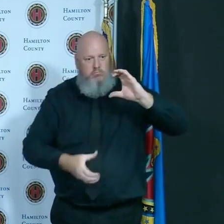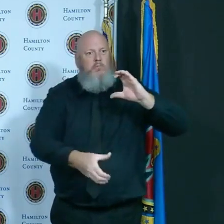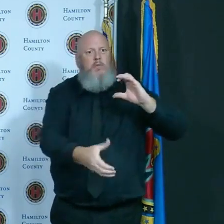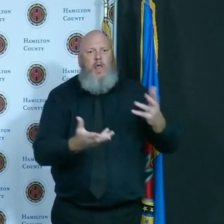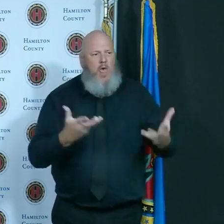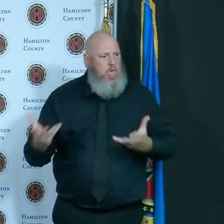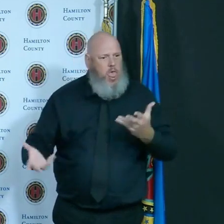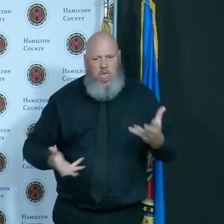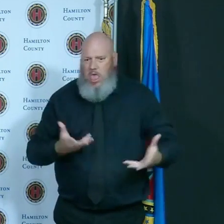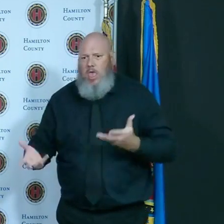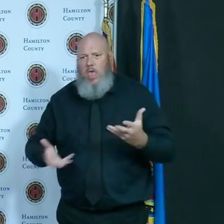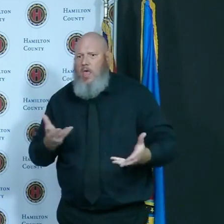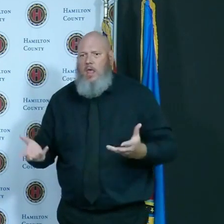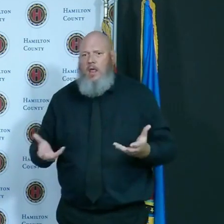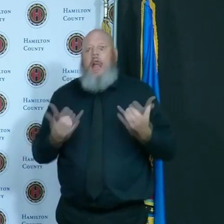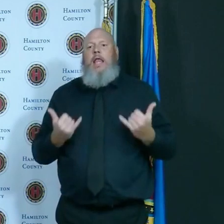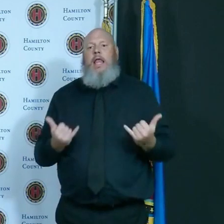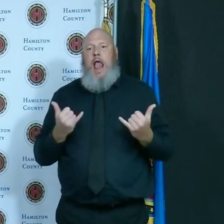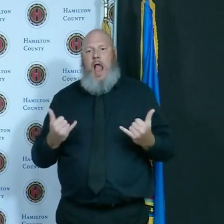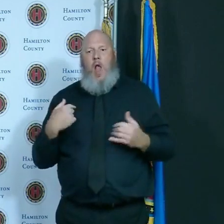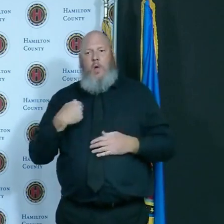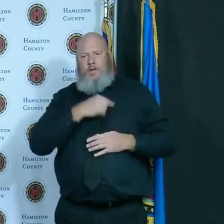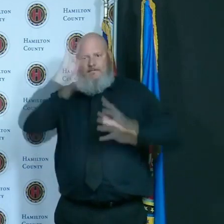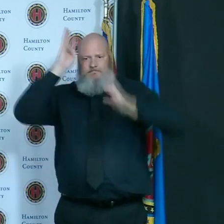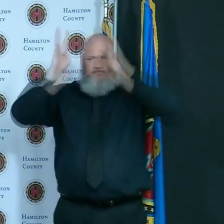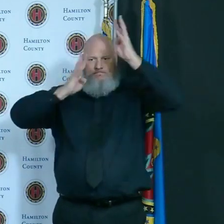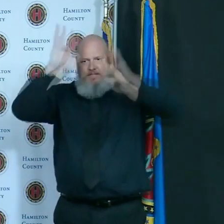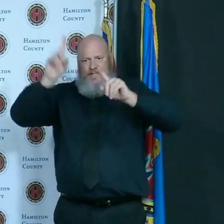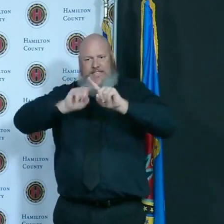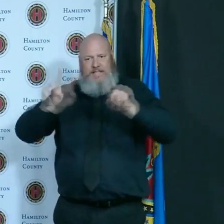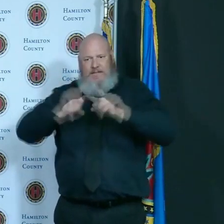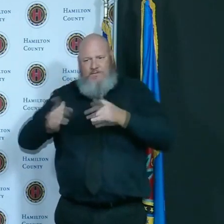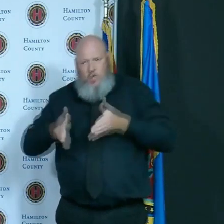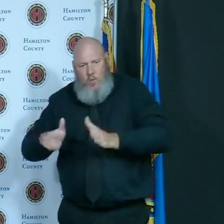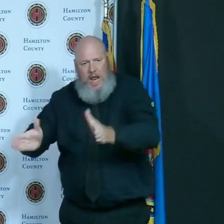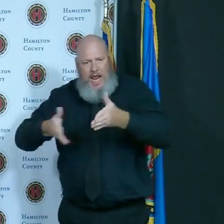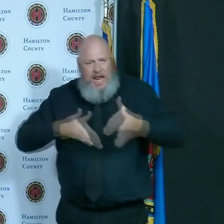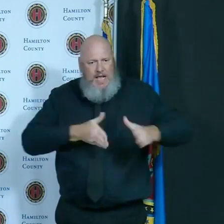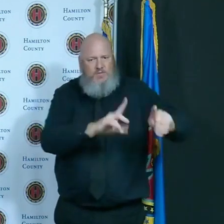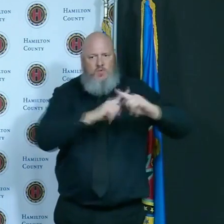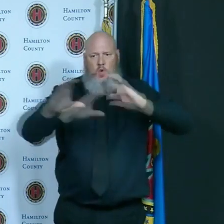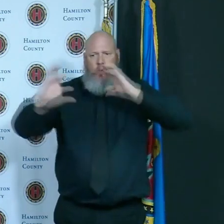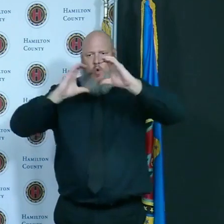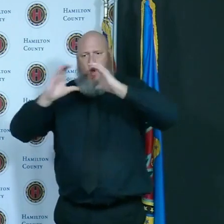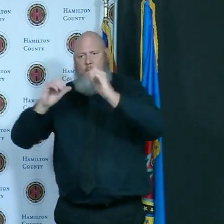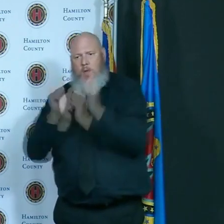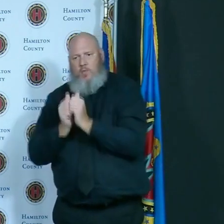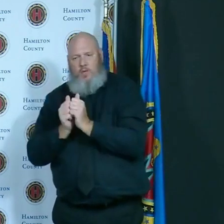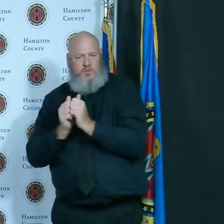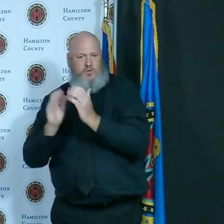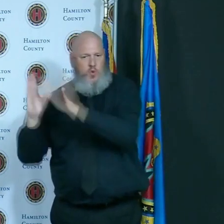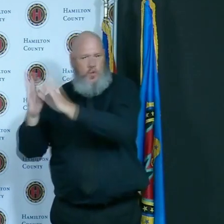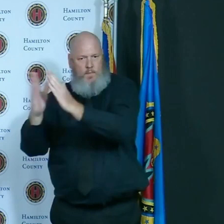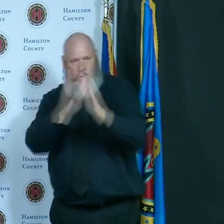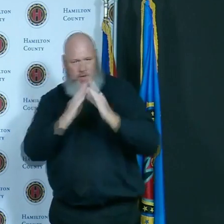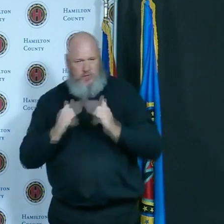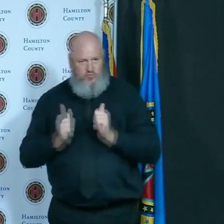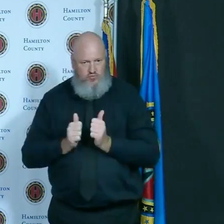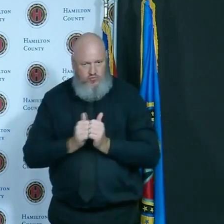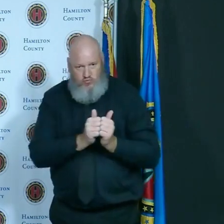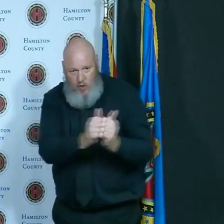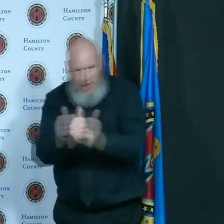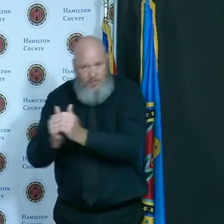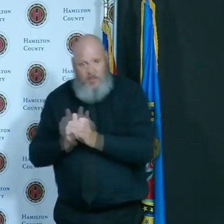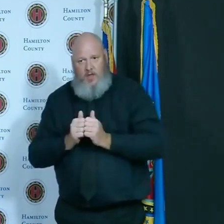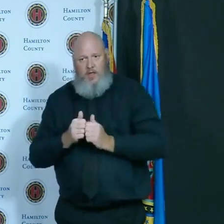we get information to each individual, so that we can activate our own individual agency and knowledge to protect ourselves